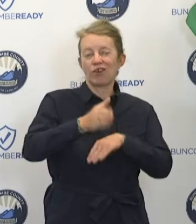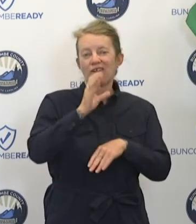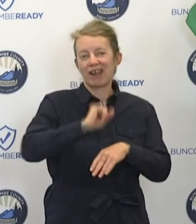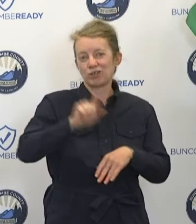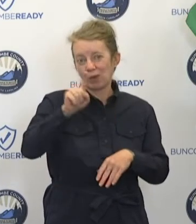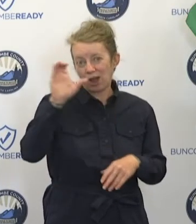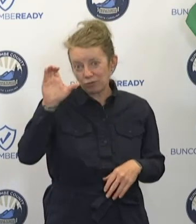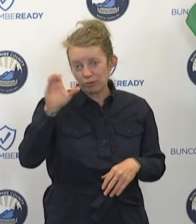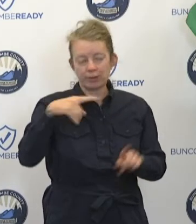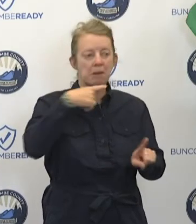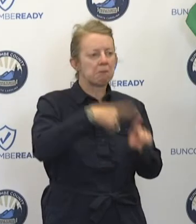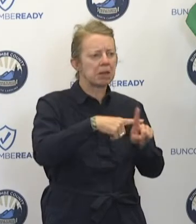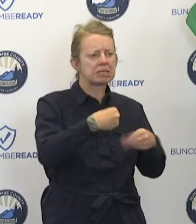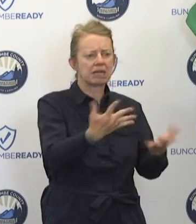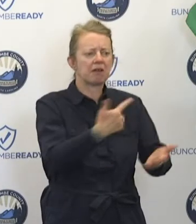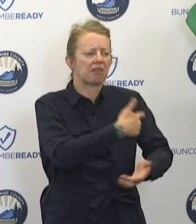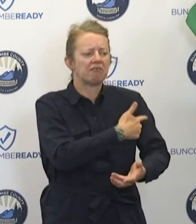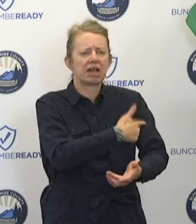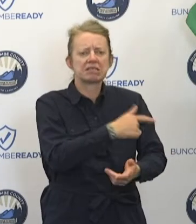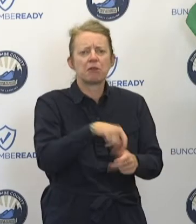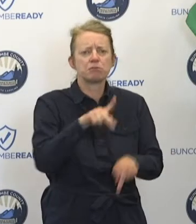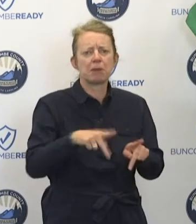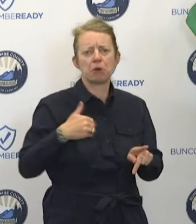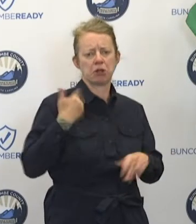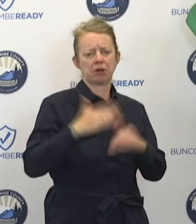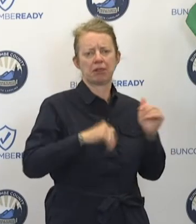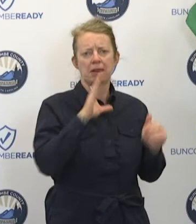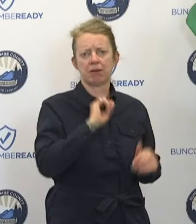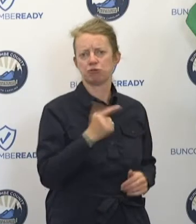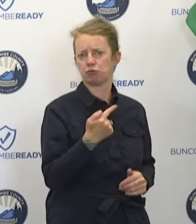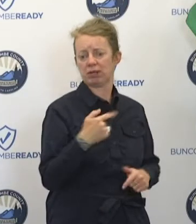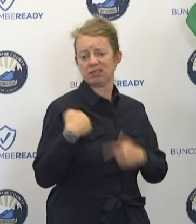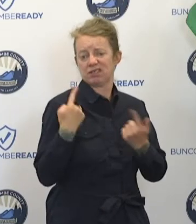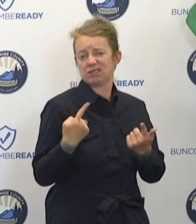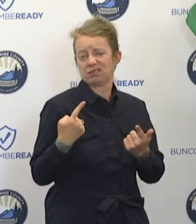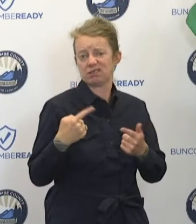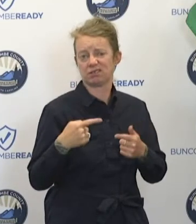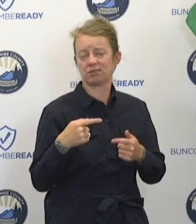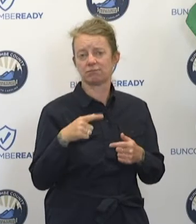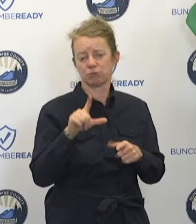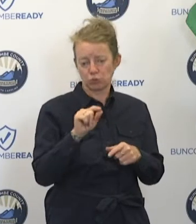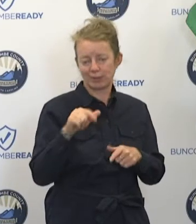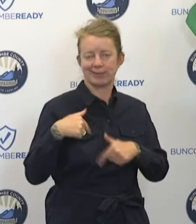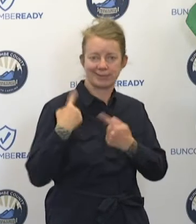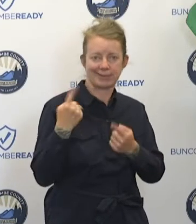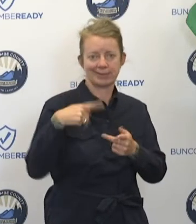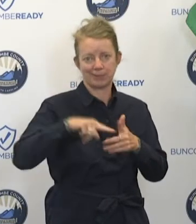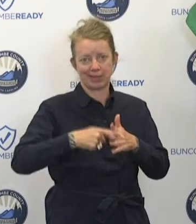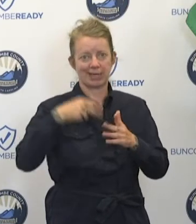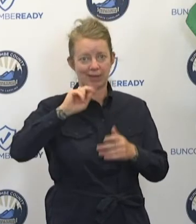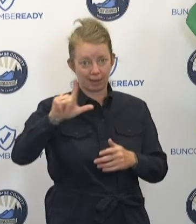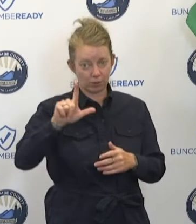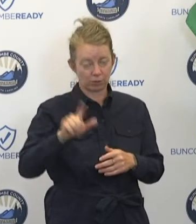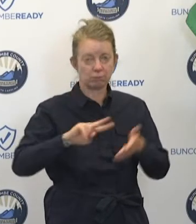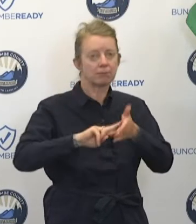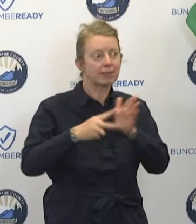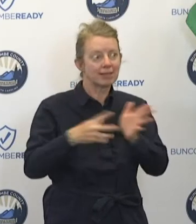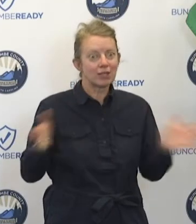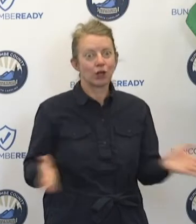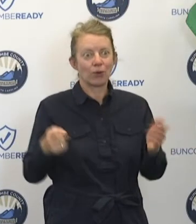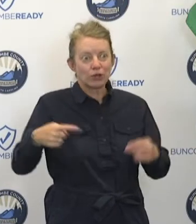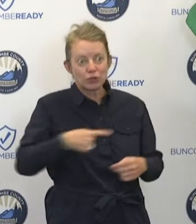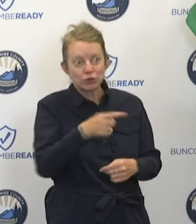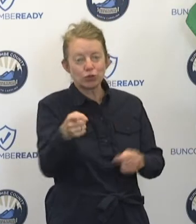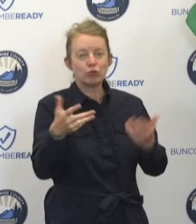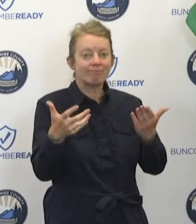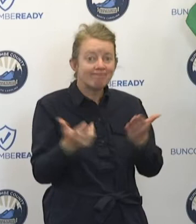hundreds of people under the age of 20 since the beginning of April. We encourage you to get vaccinated if and when